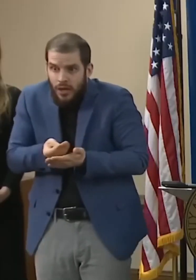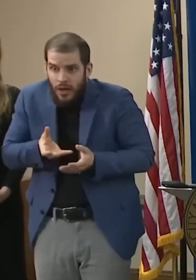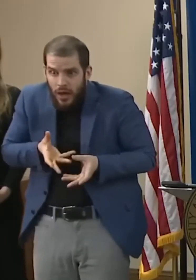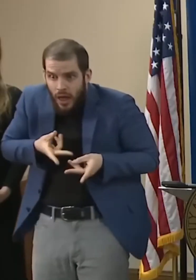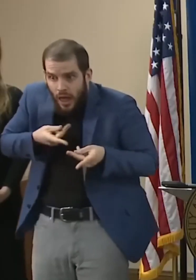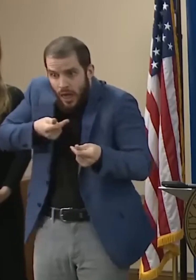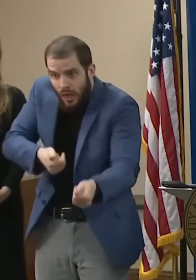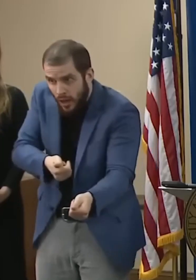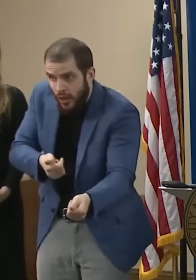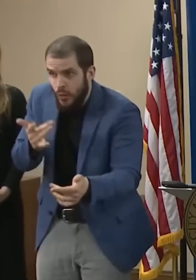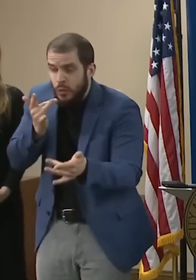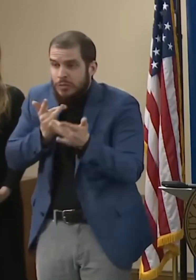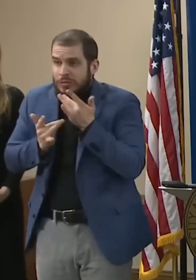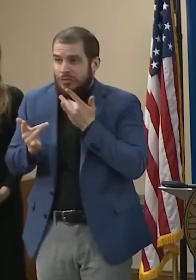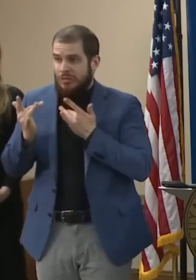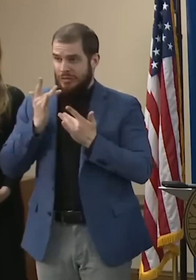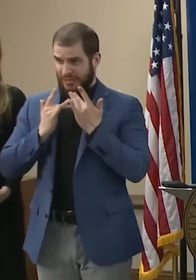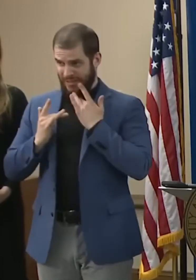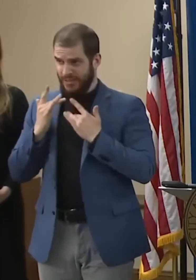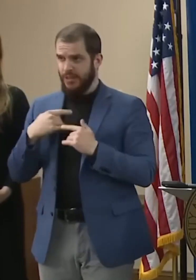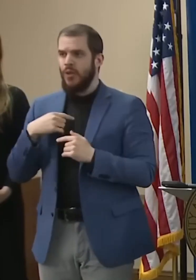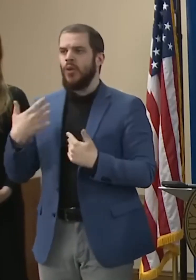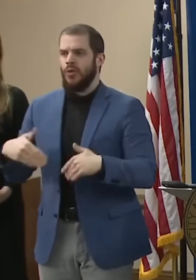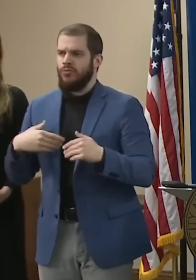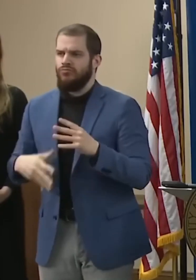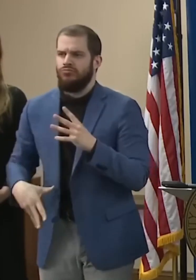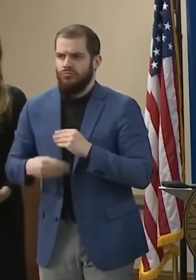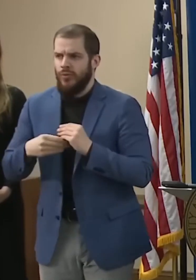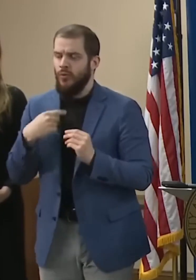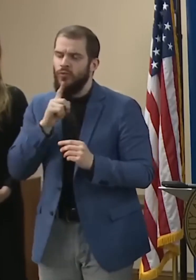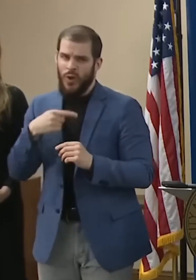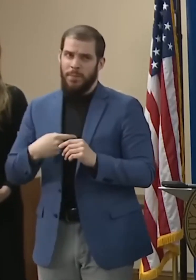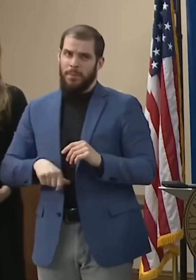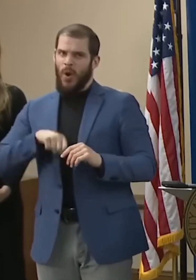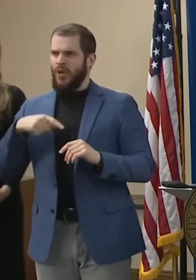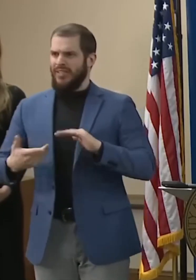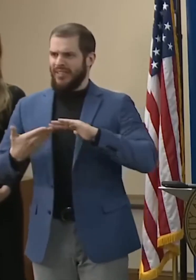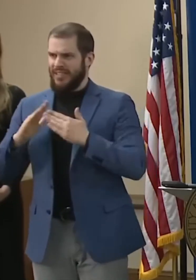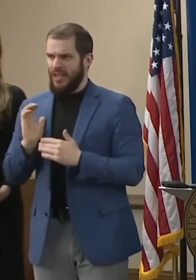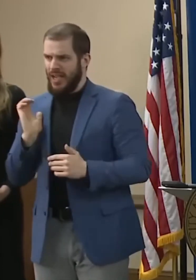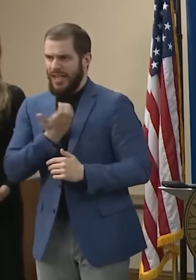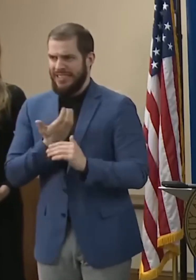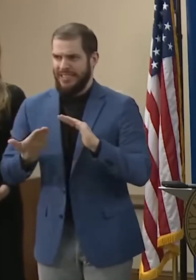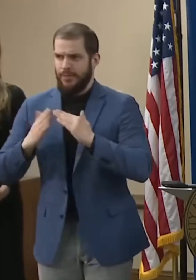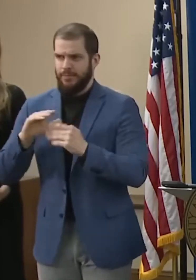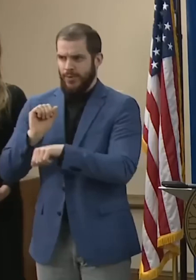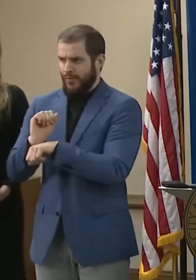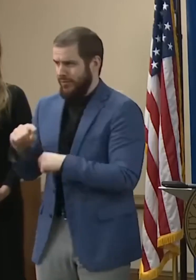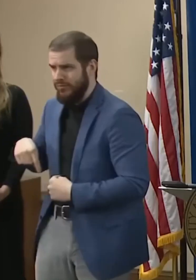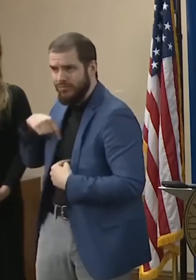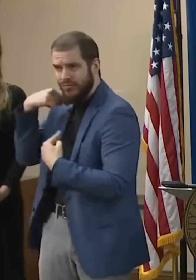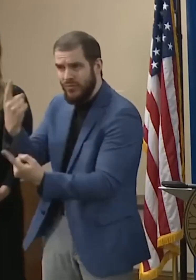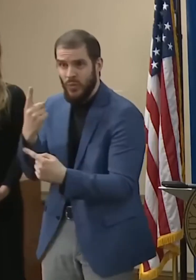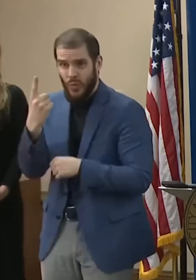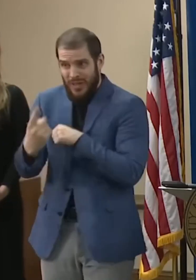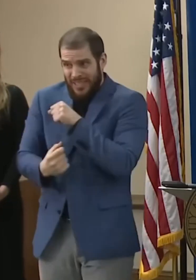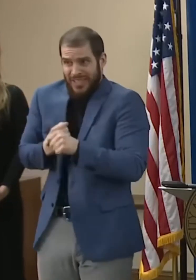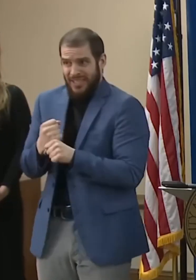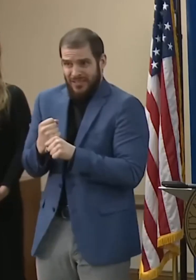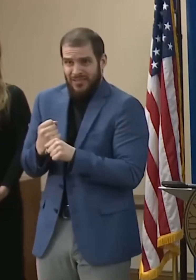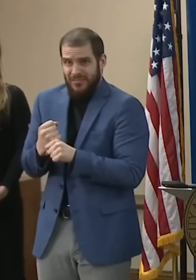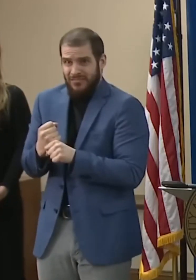me just say, I am incredibly proud of what this city has done and what our city employees have done over the last year. We know we have folks today that